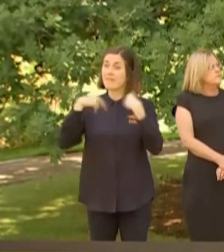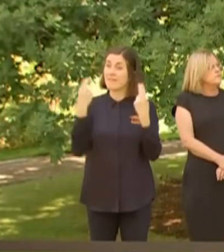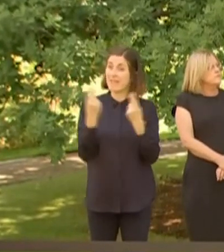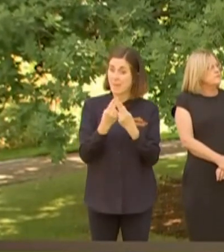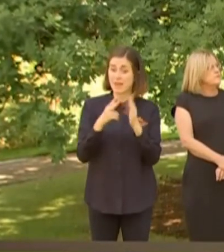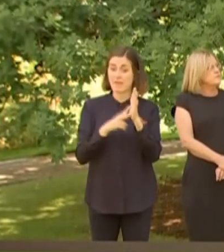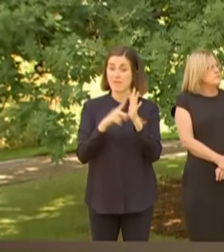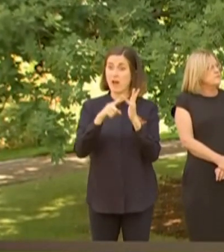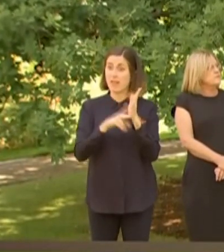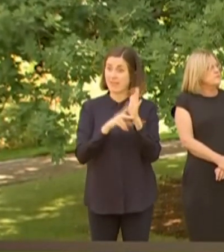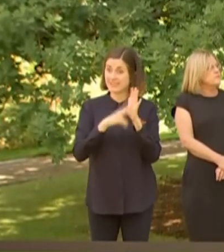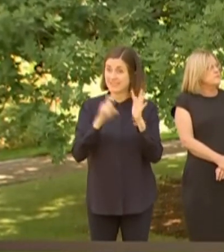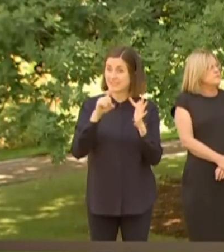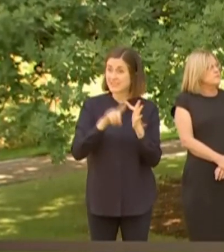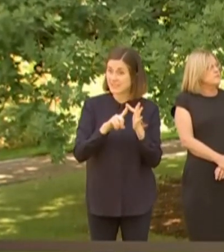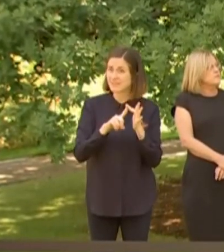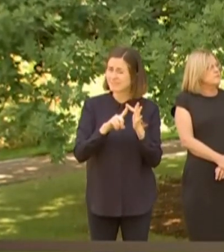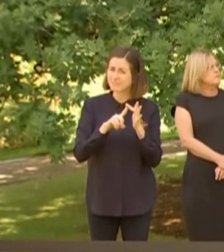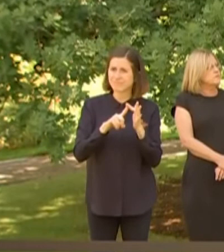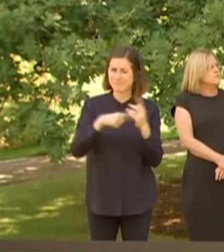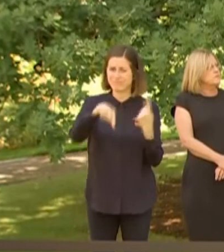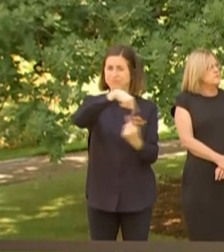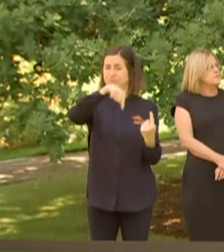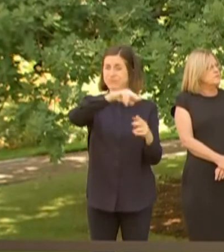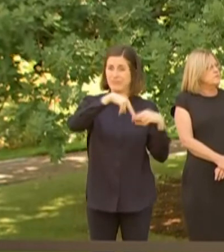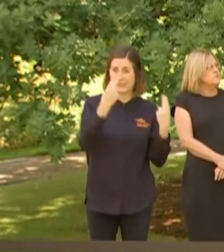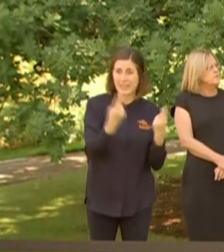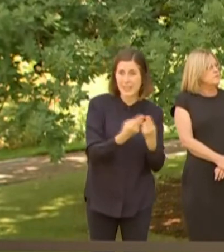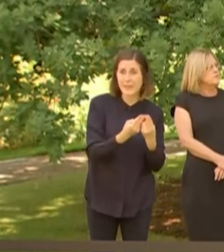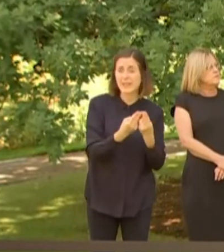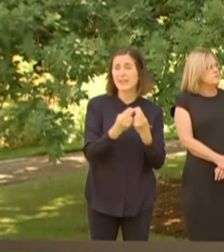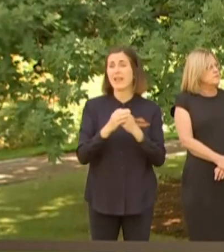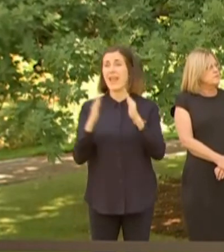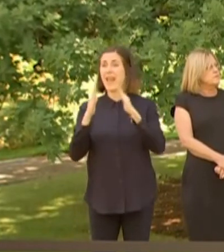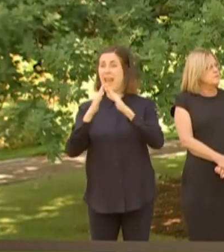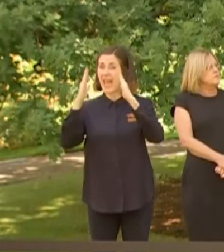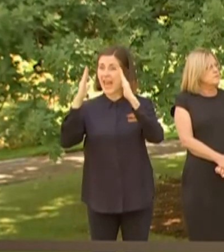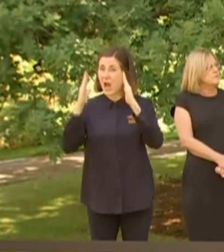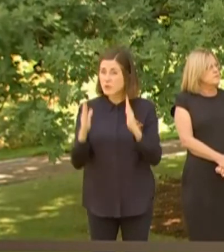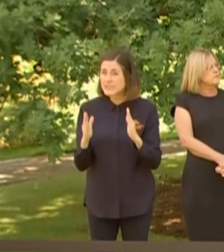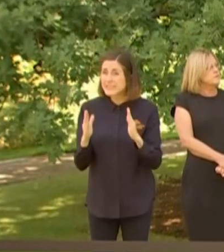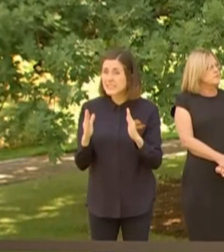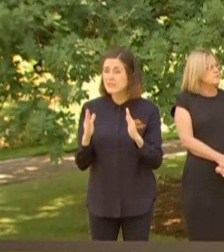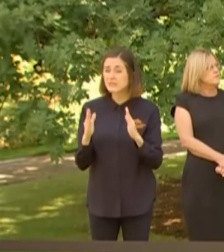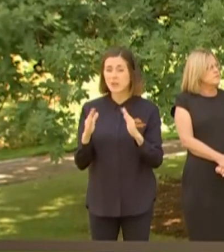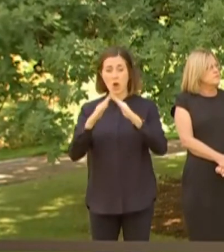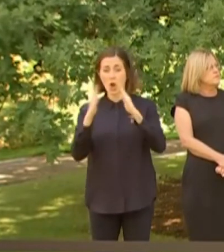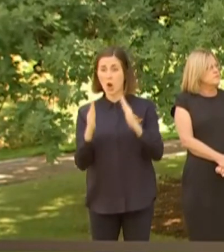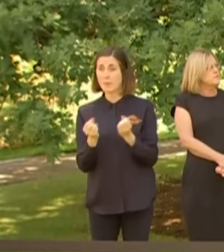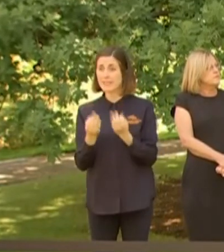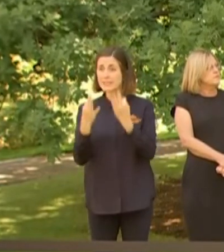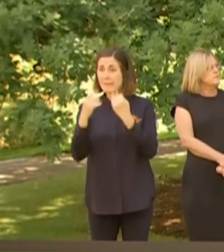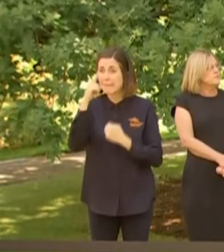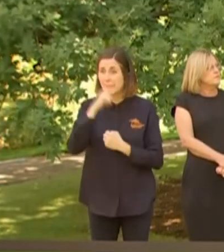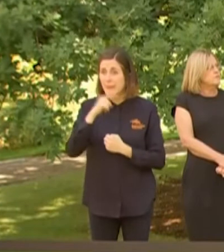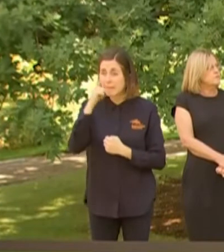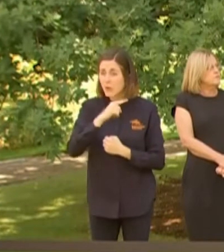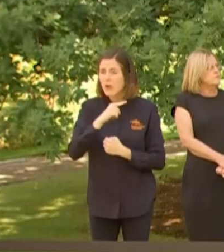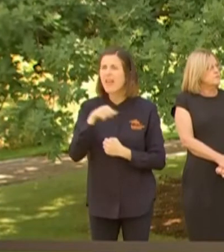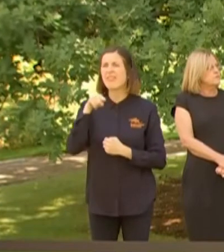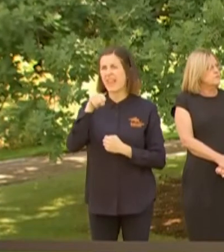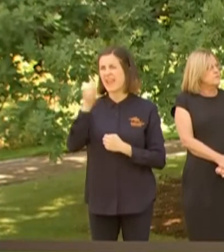got housing, which is a massive program. That in itself is a big enough reform agenda for any department. They are all now in the Department of